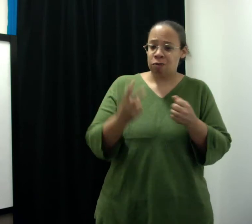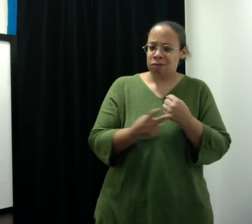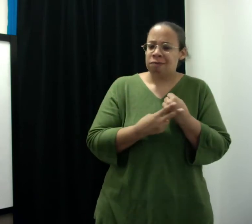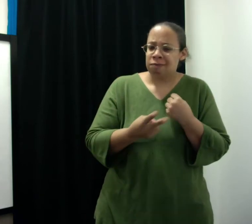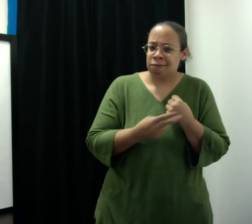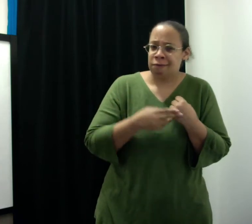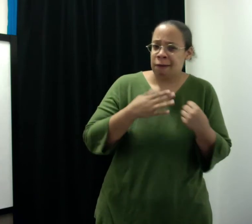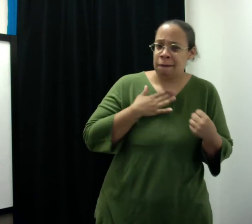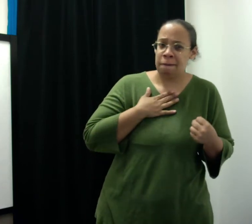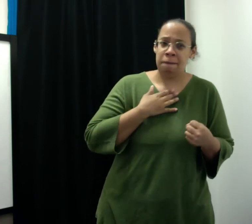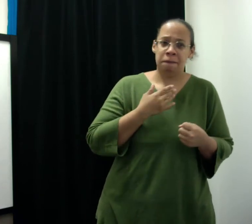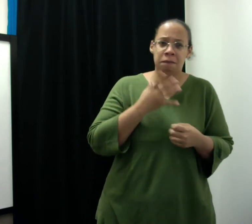Thank you.